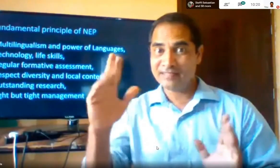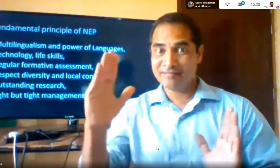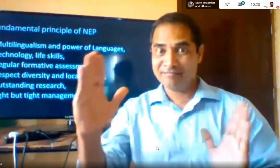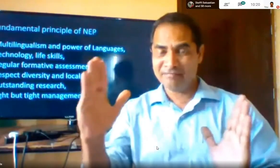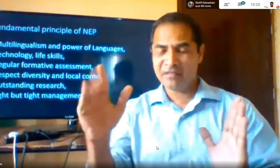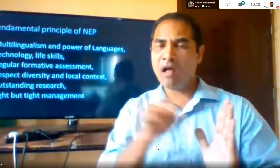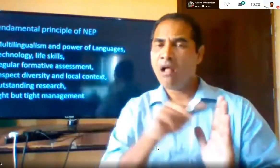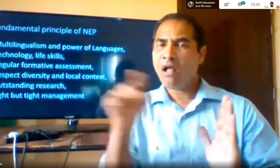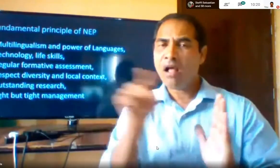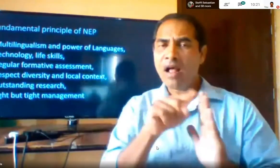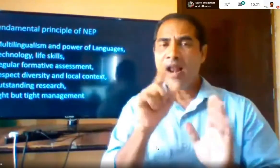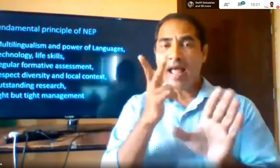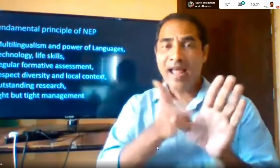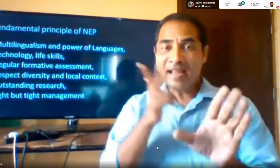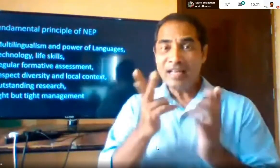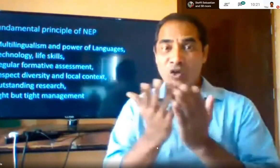From 0 to 8,